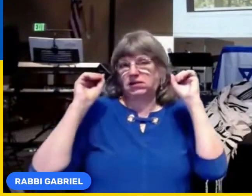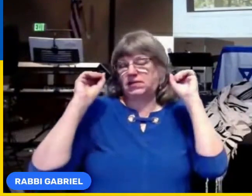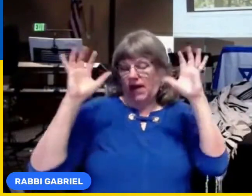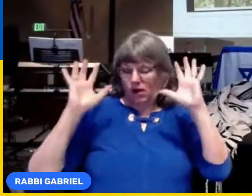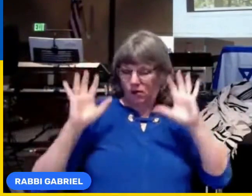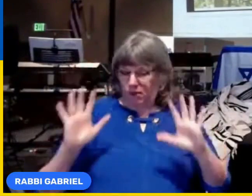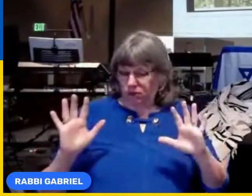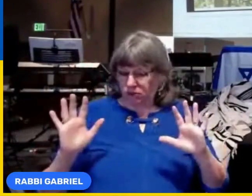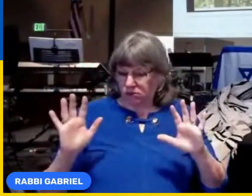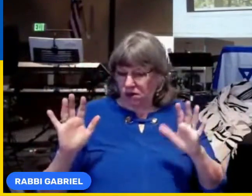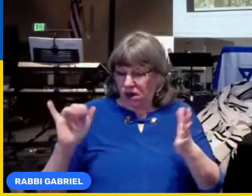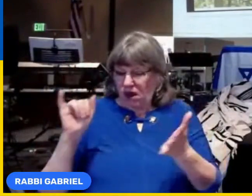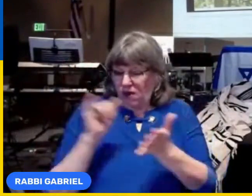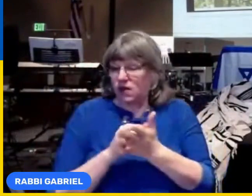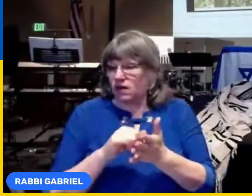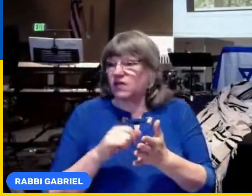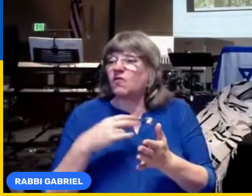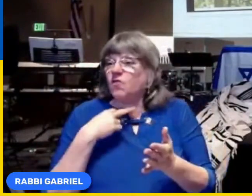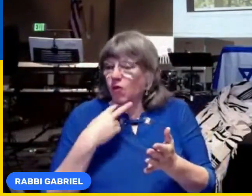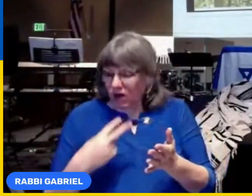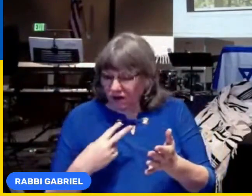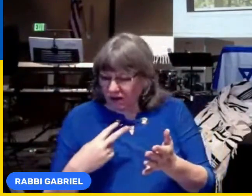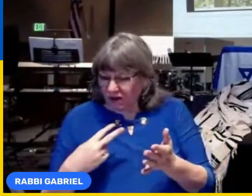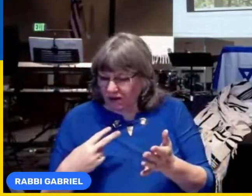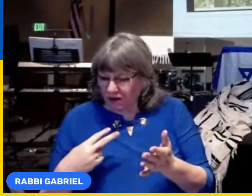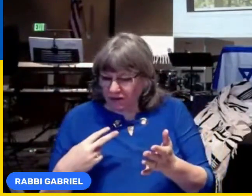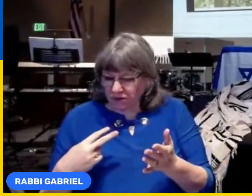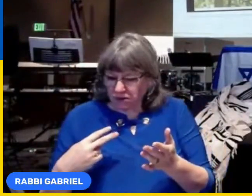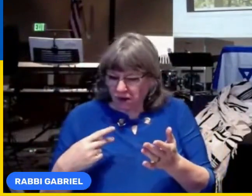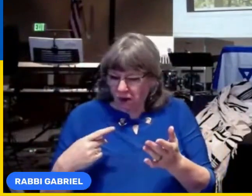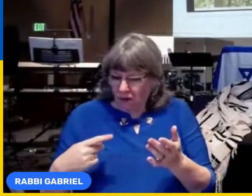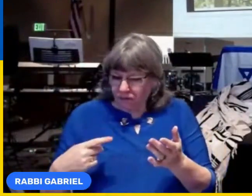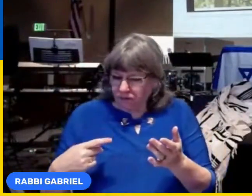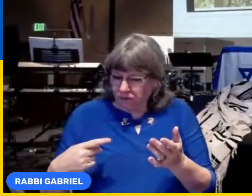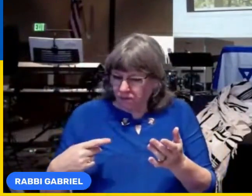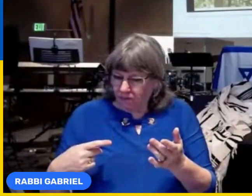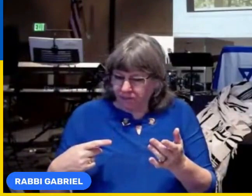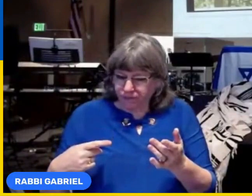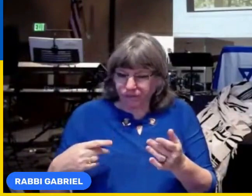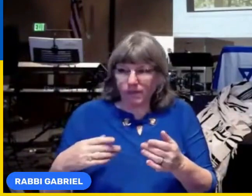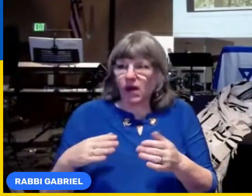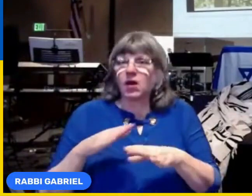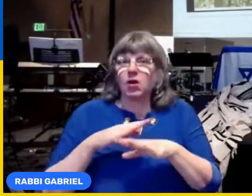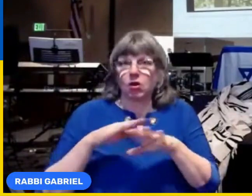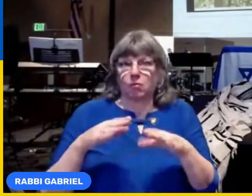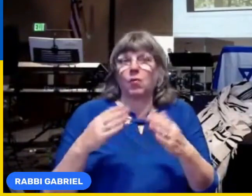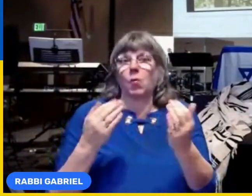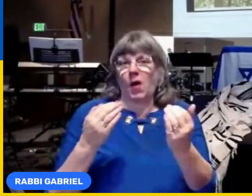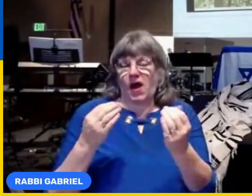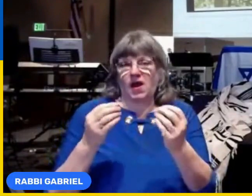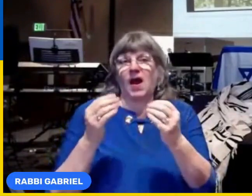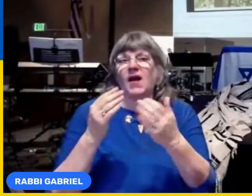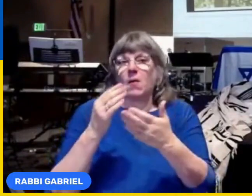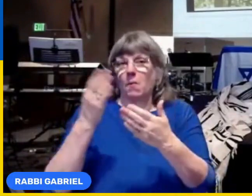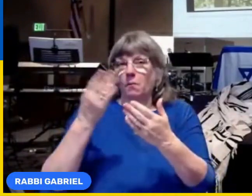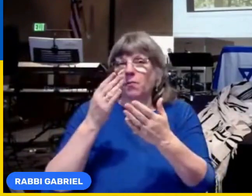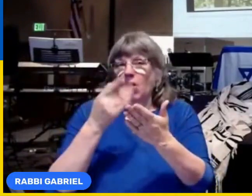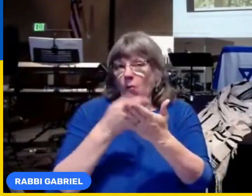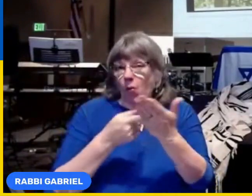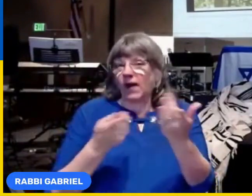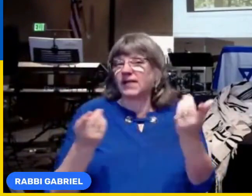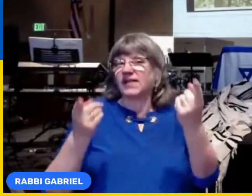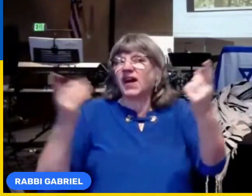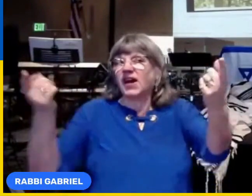The letter to the Hebrews is a pep talk to the despondent, discouraged believers of